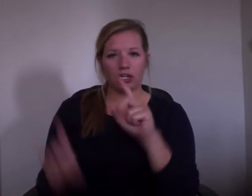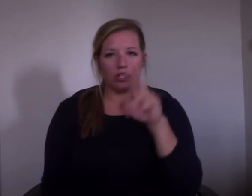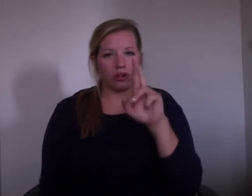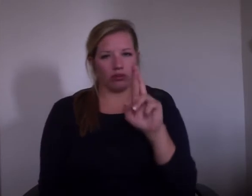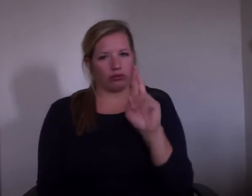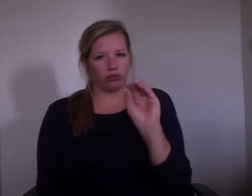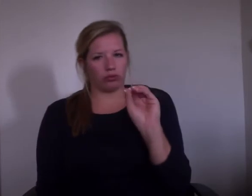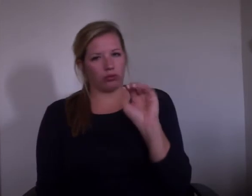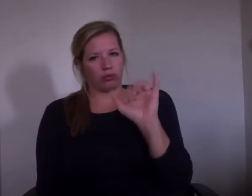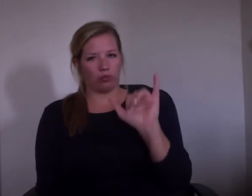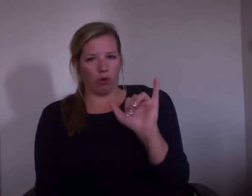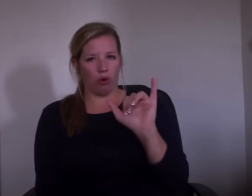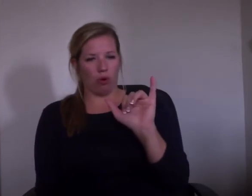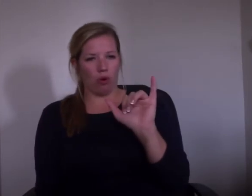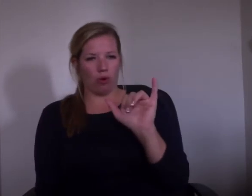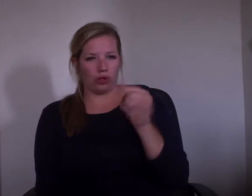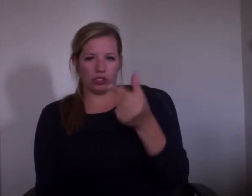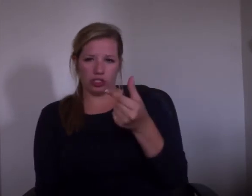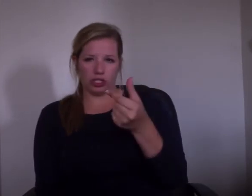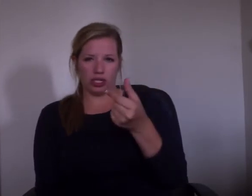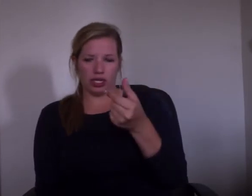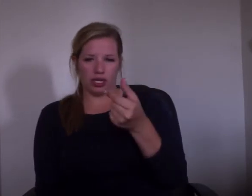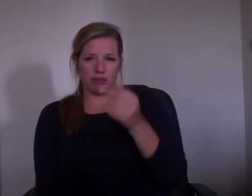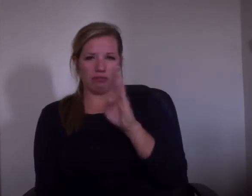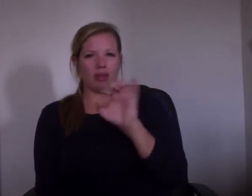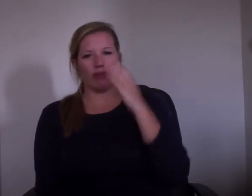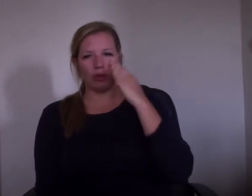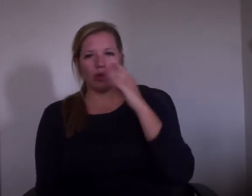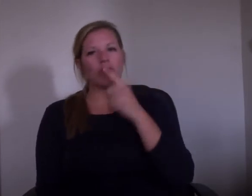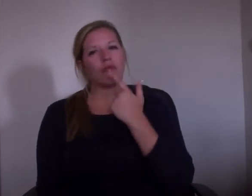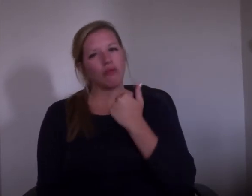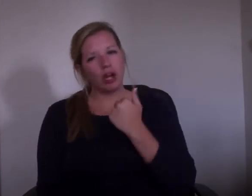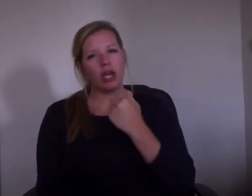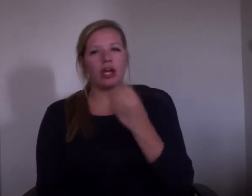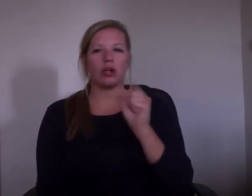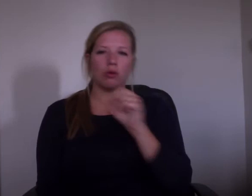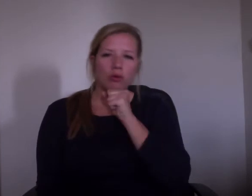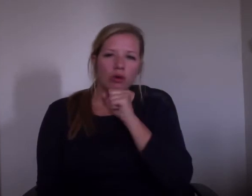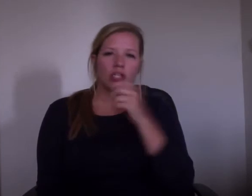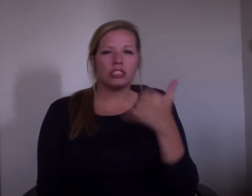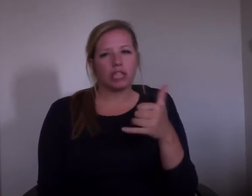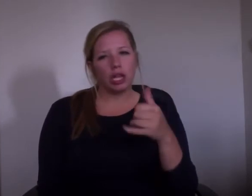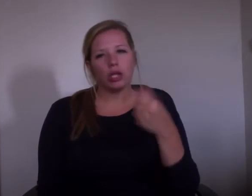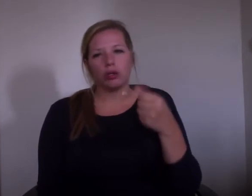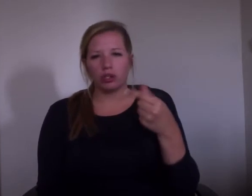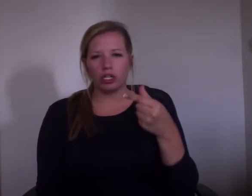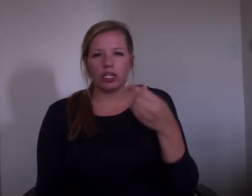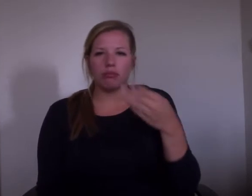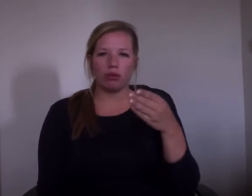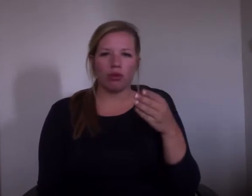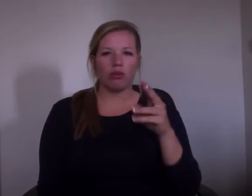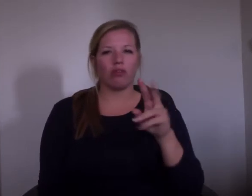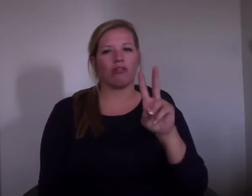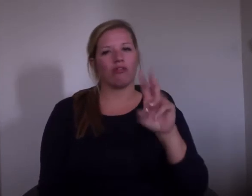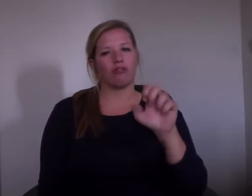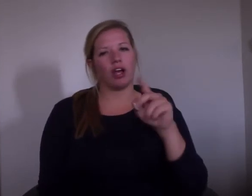breakdown. Red, orange, yellow, green, blue, indigo, violet, etc. Okay, so the